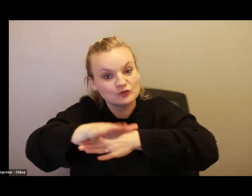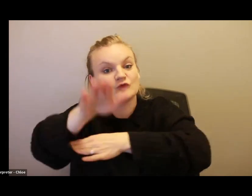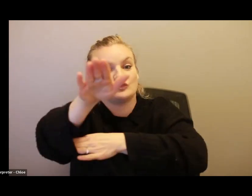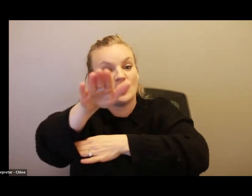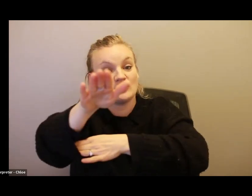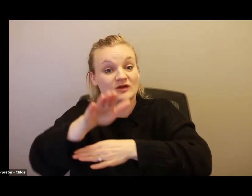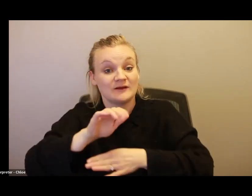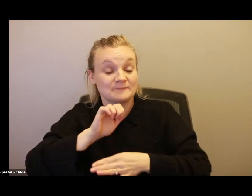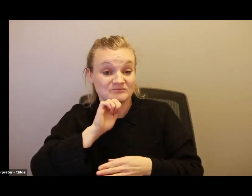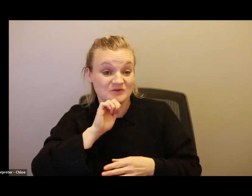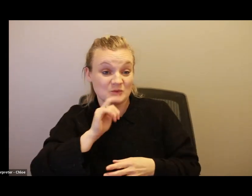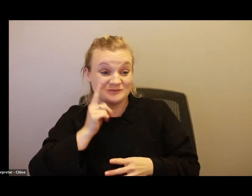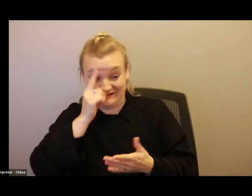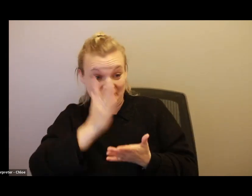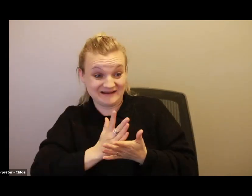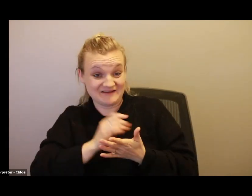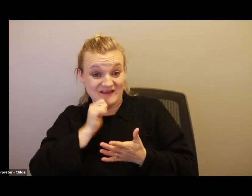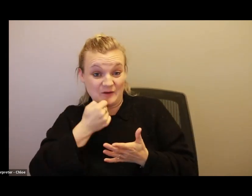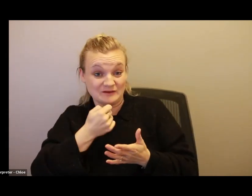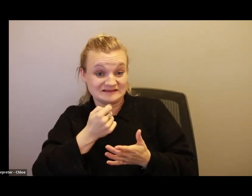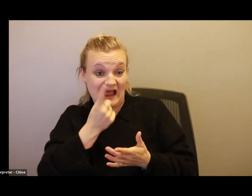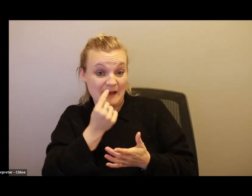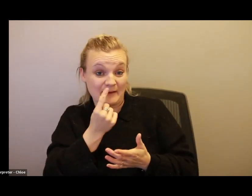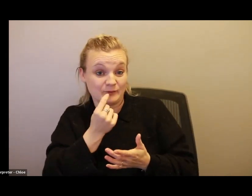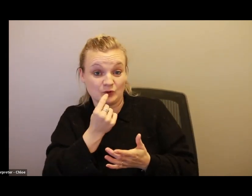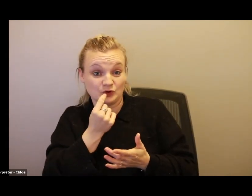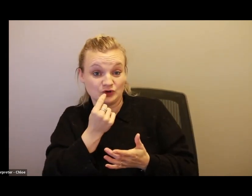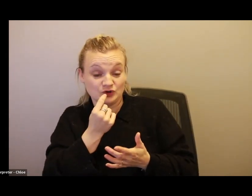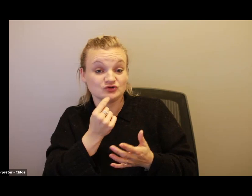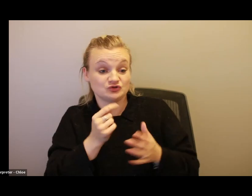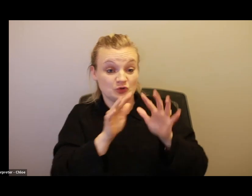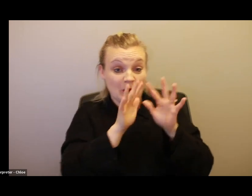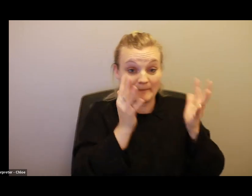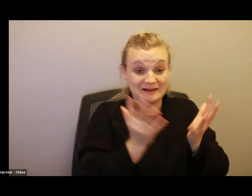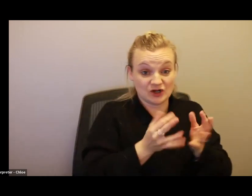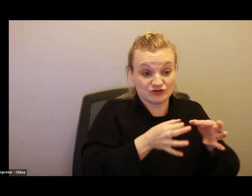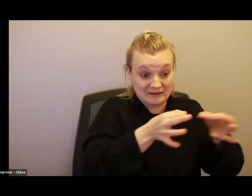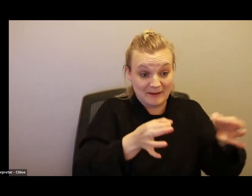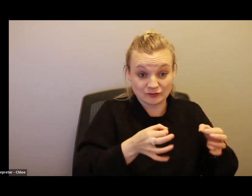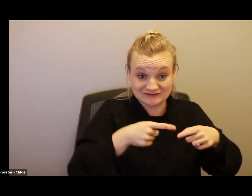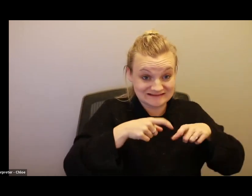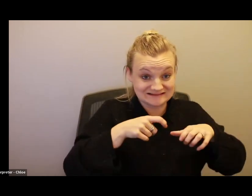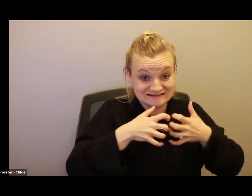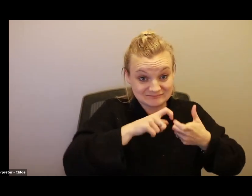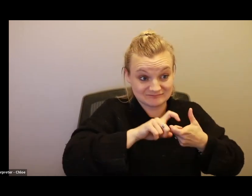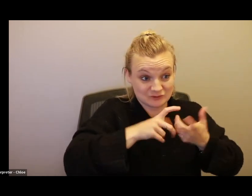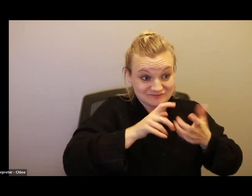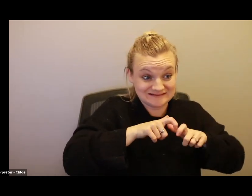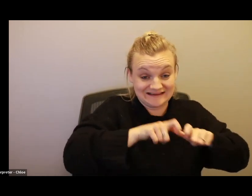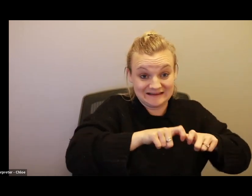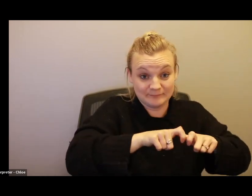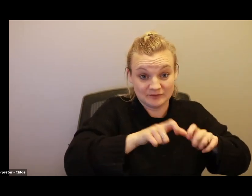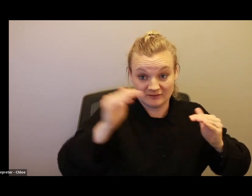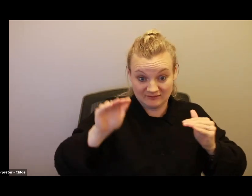was going to be compatible with keeping resource use within planetary boundaries. So I mean, that tells us,